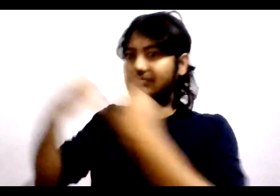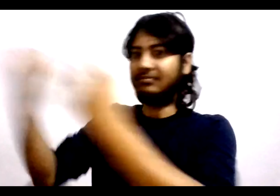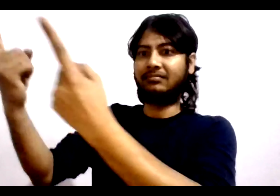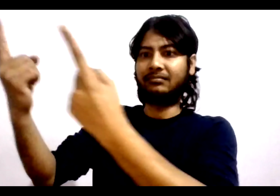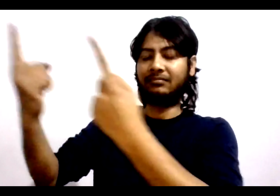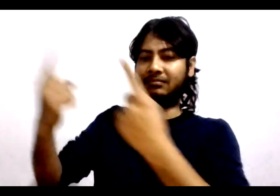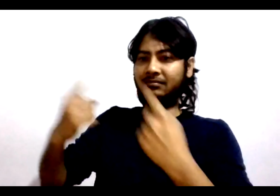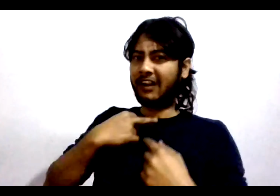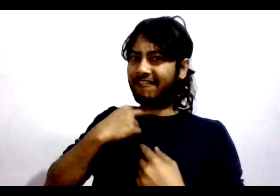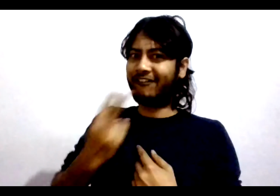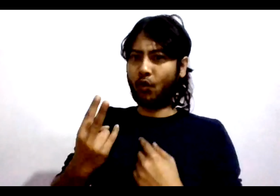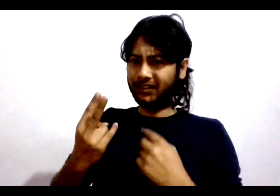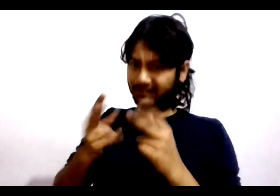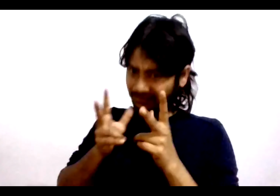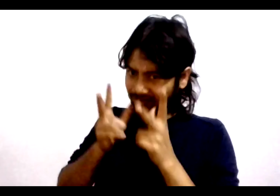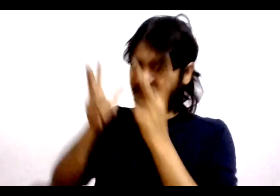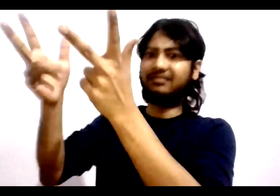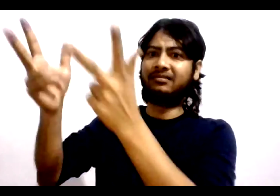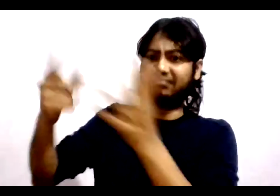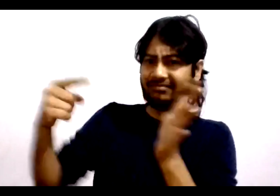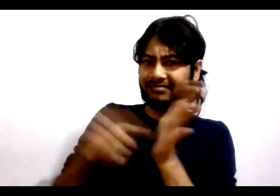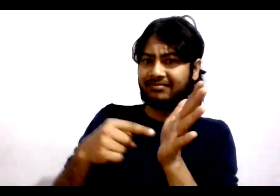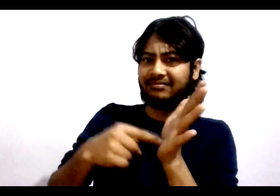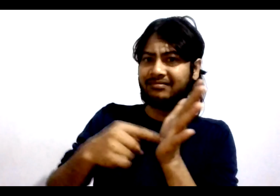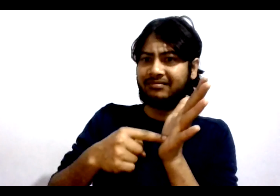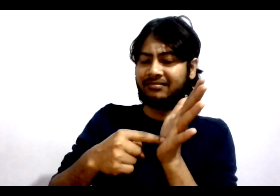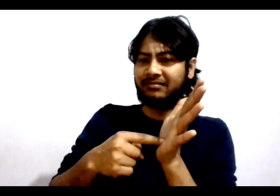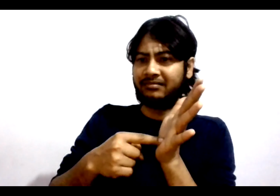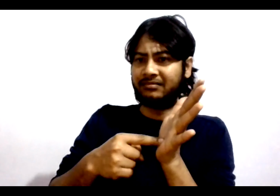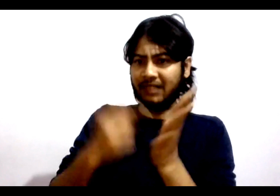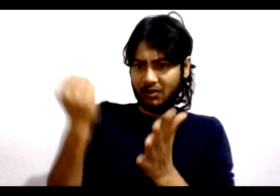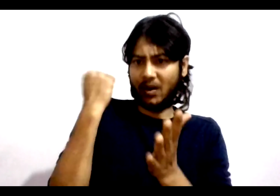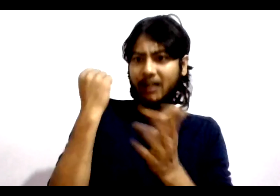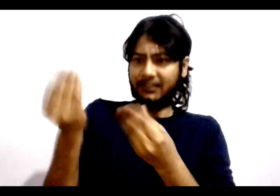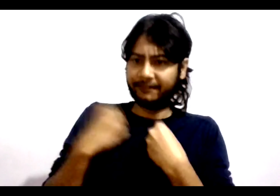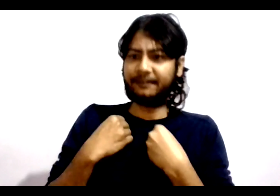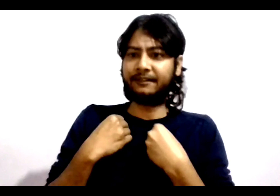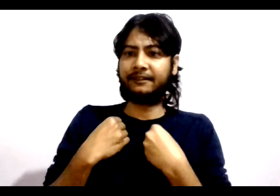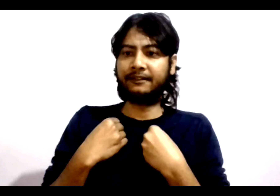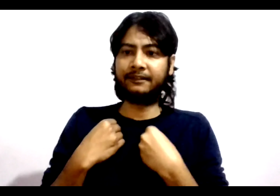that we demand the rights.